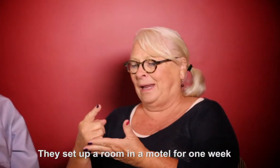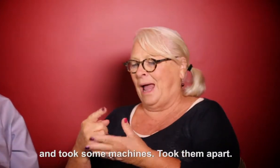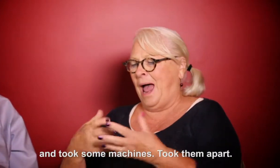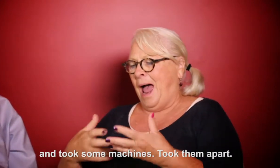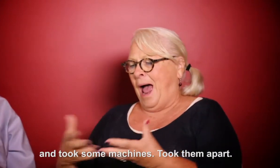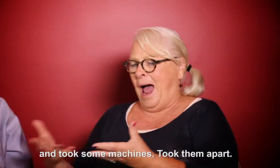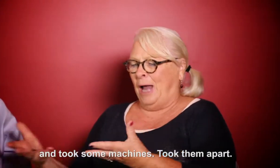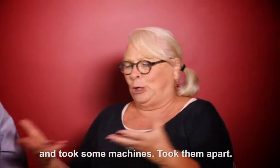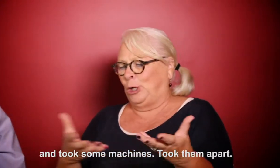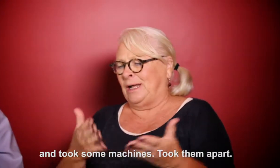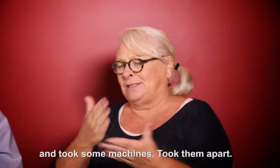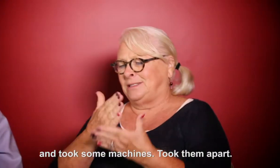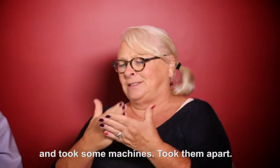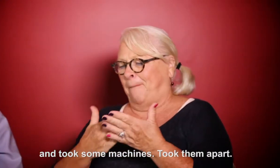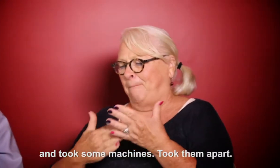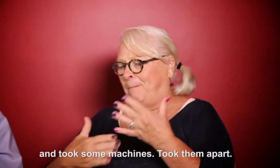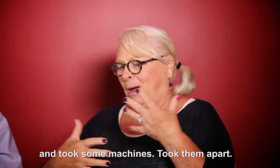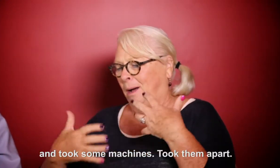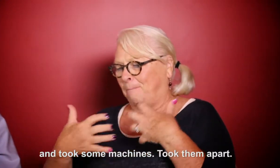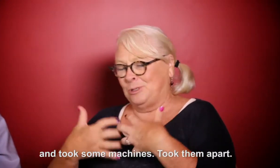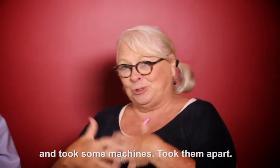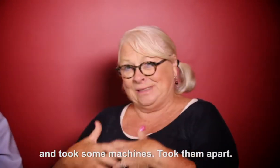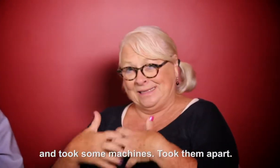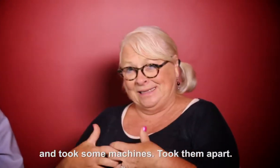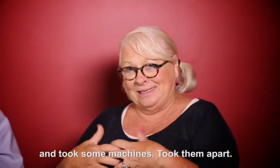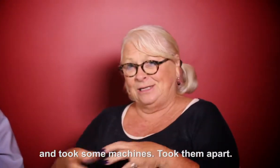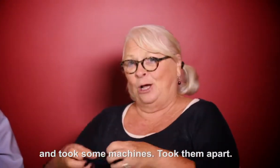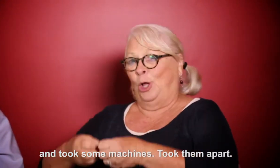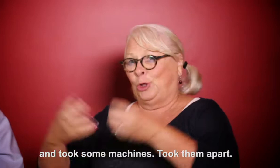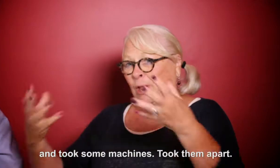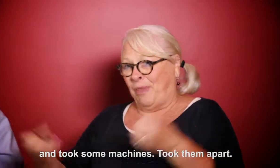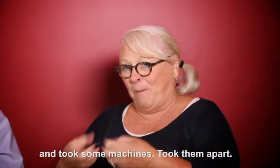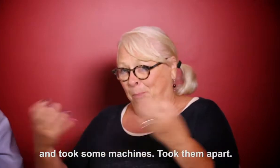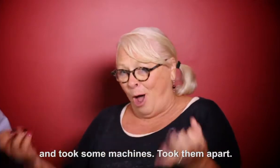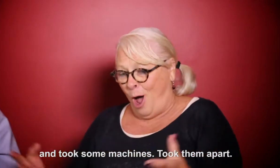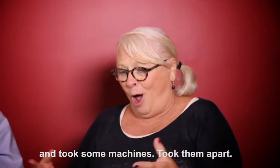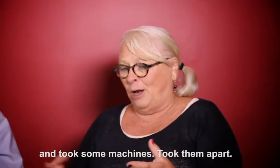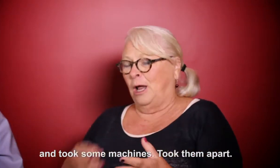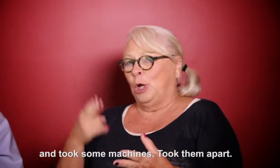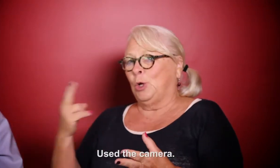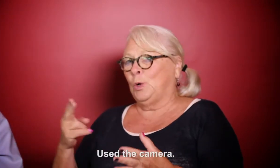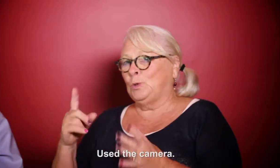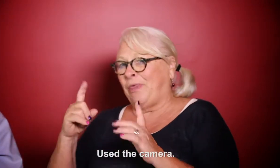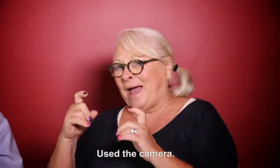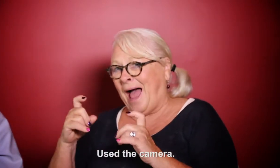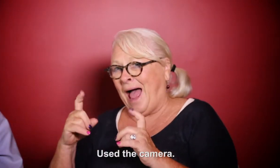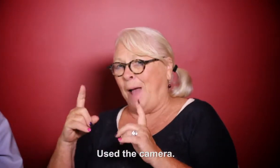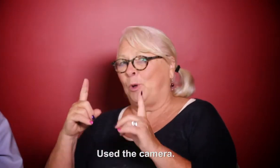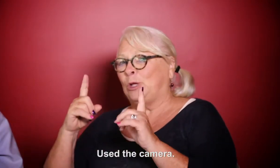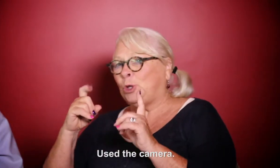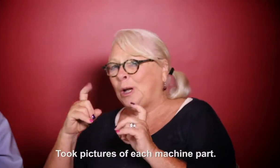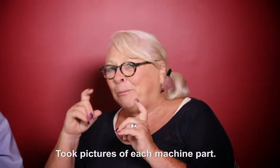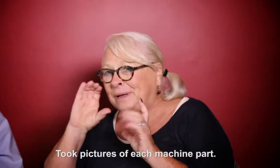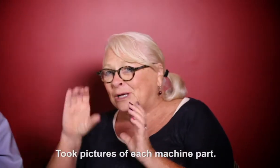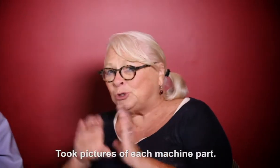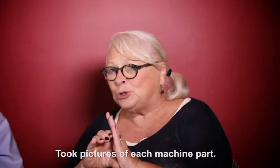took in some museum, took them apart, used the camera, took pictures